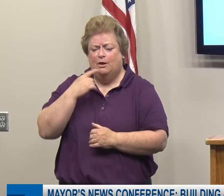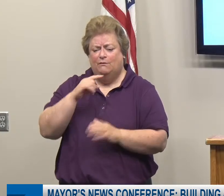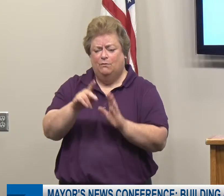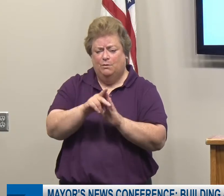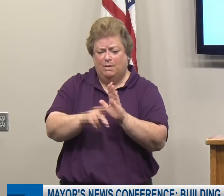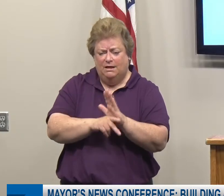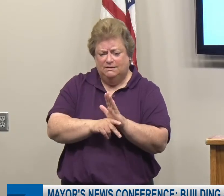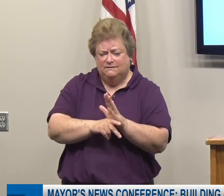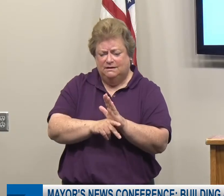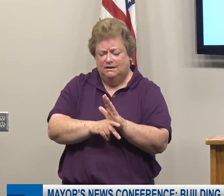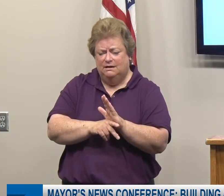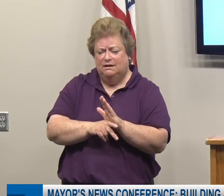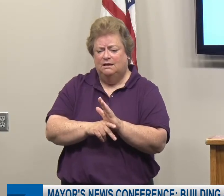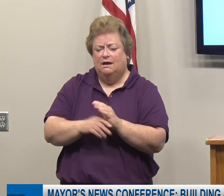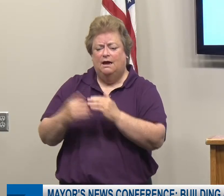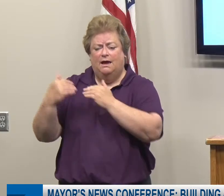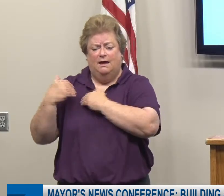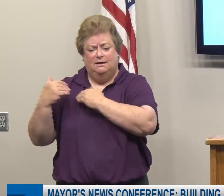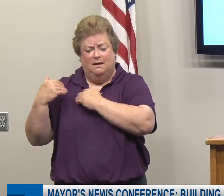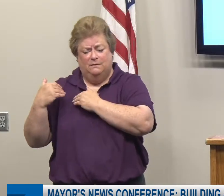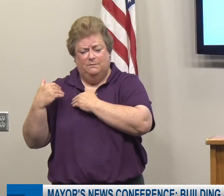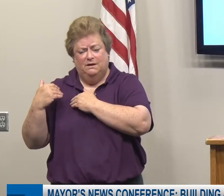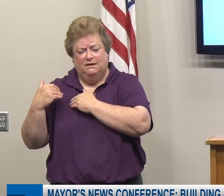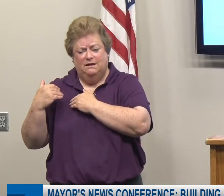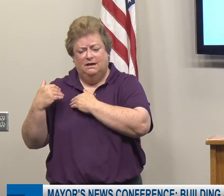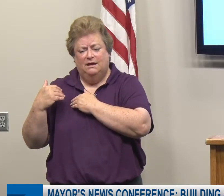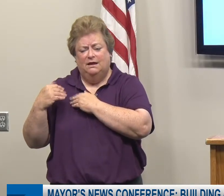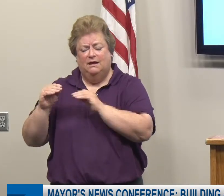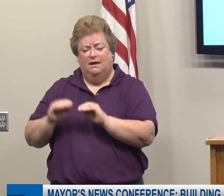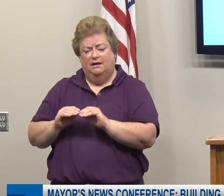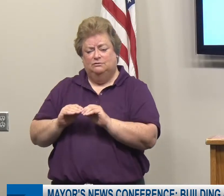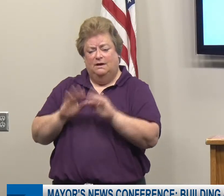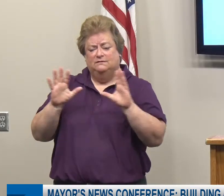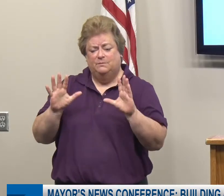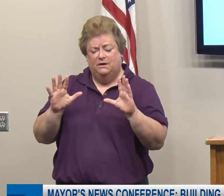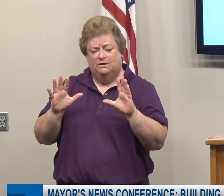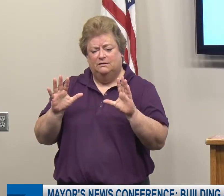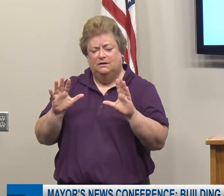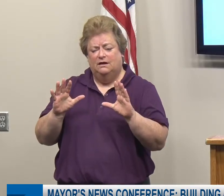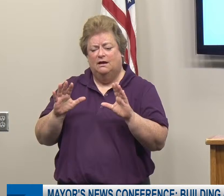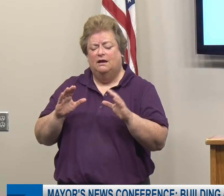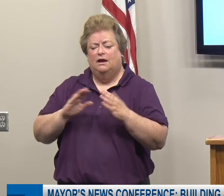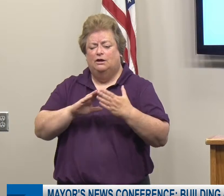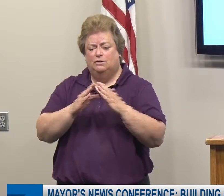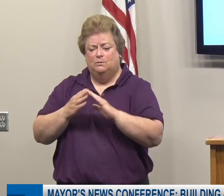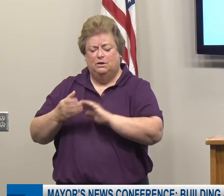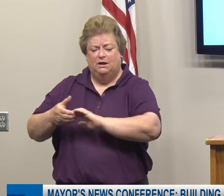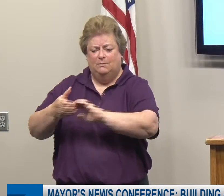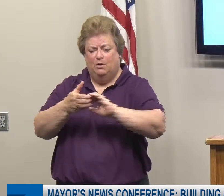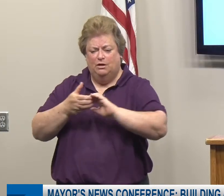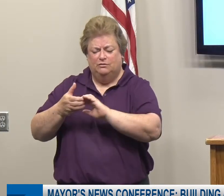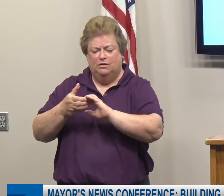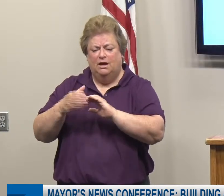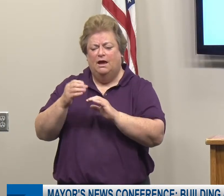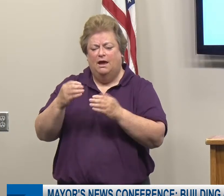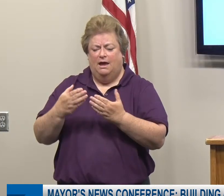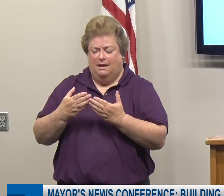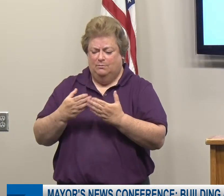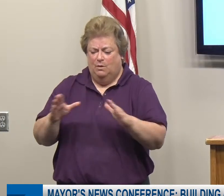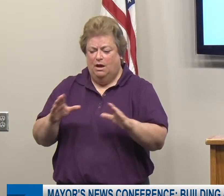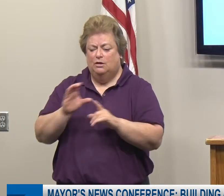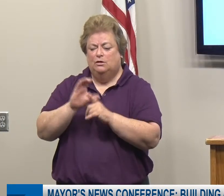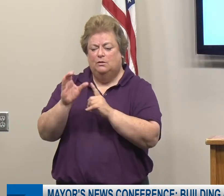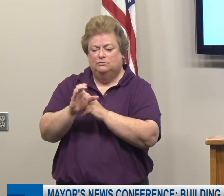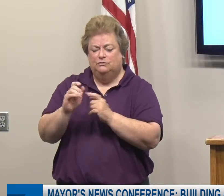policy, accountability, transparency, community partnerships, and broader cultural